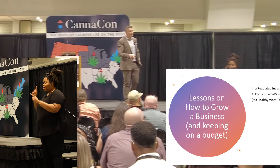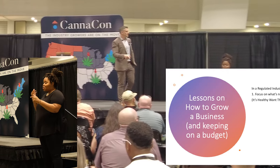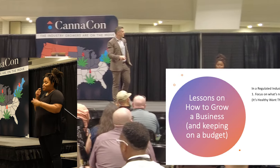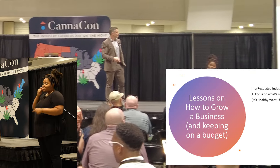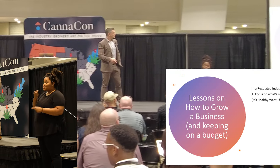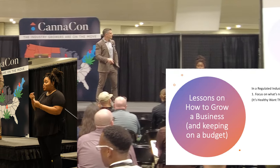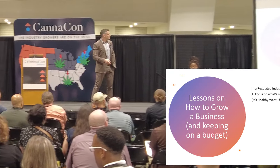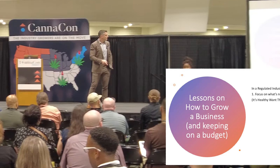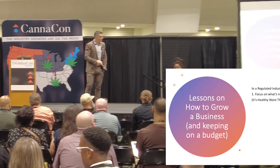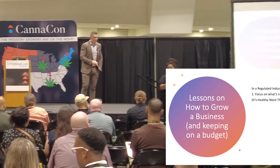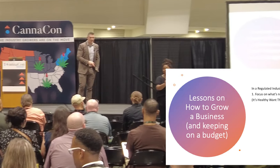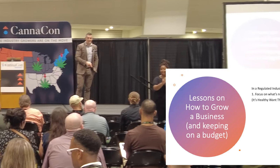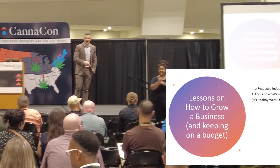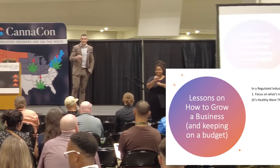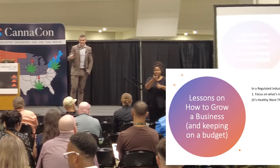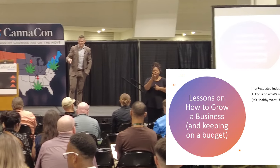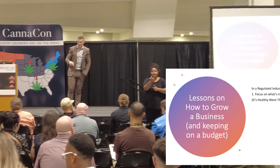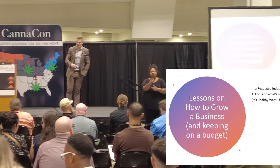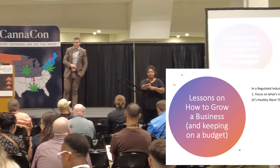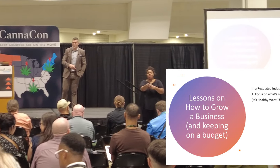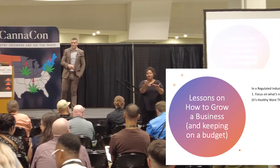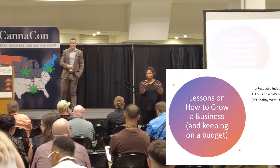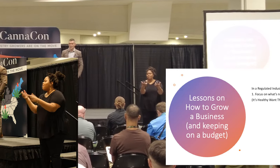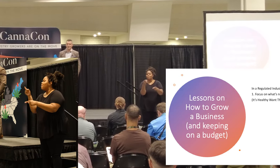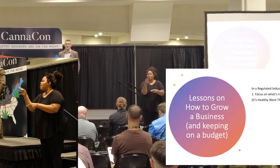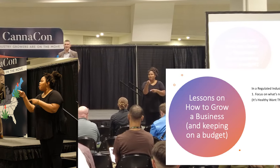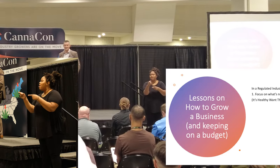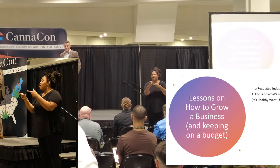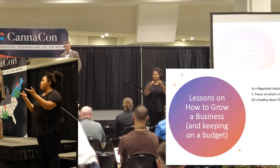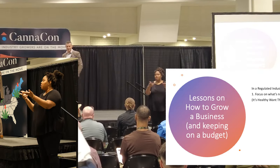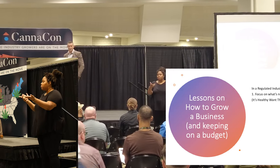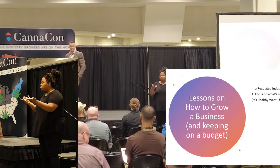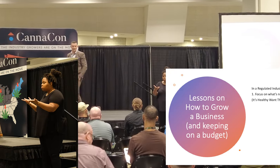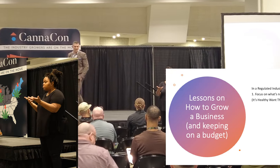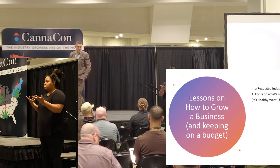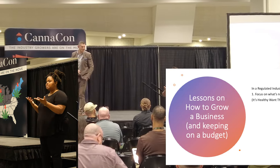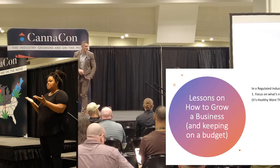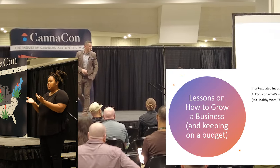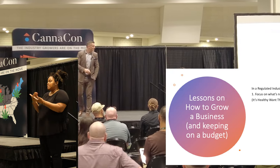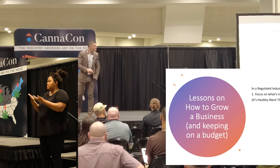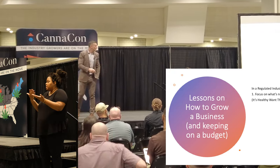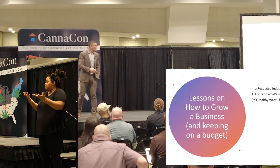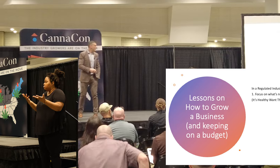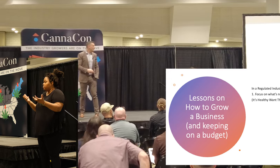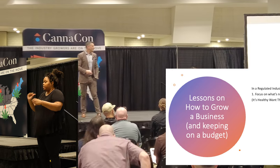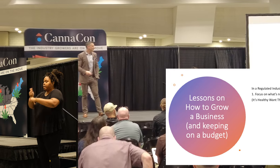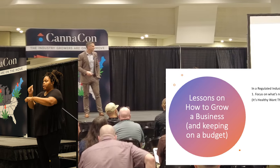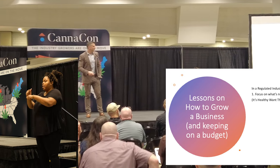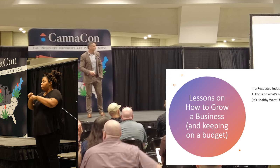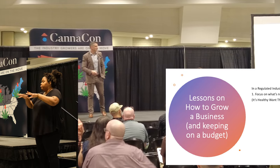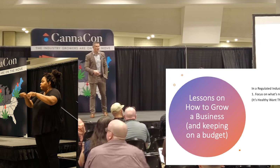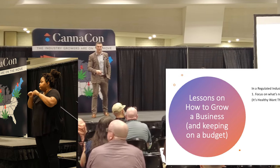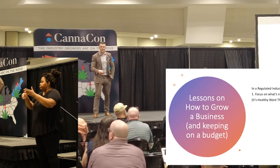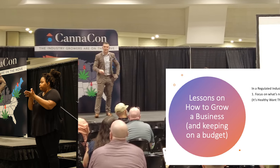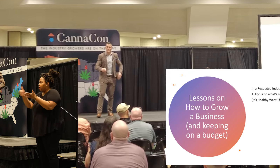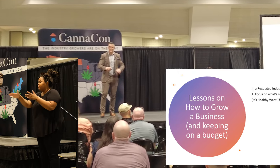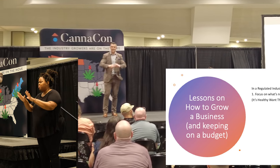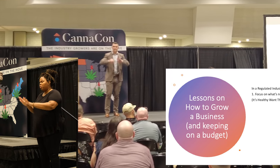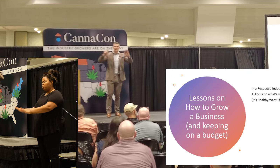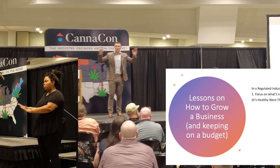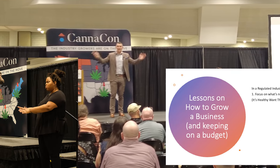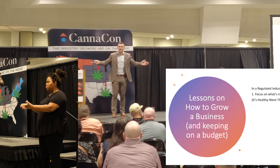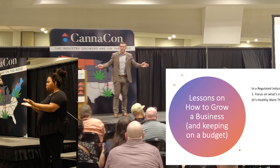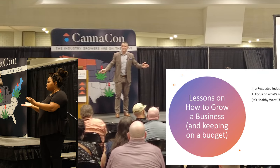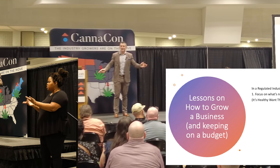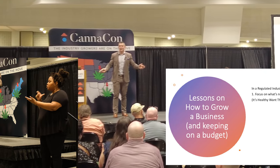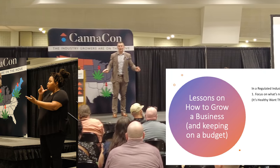TV. Right? Holiday season would be coming around the corner, she'd say. It's healthy to want things. We're here to pump the brakes on things. You don't have to build the biggest,